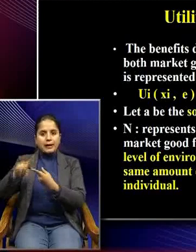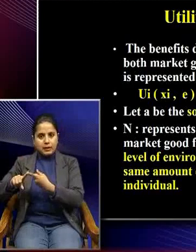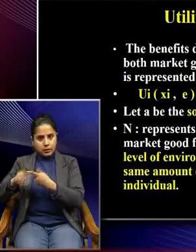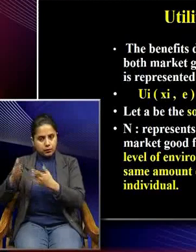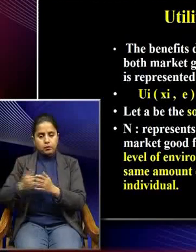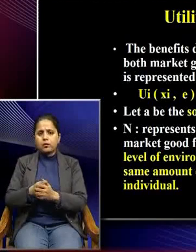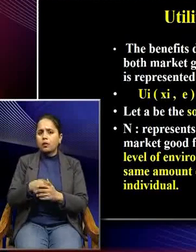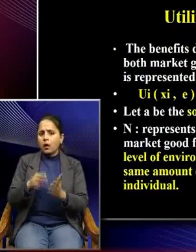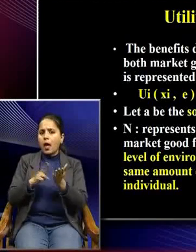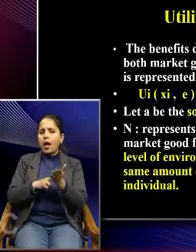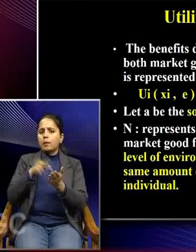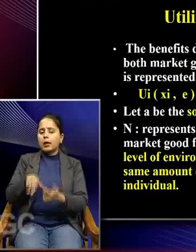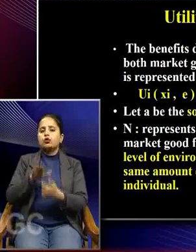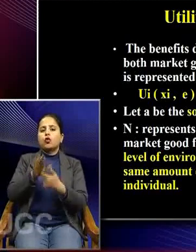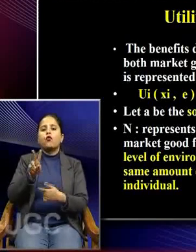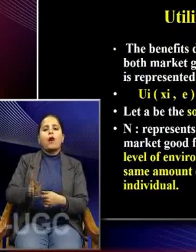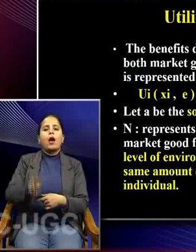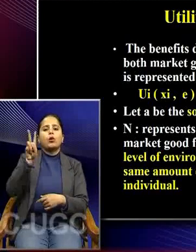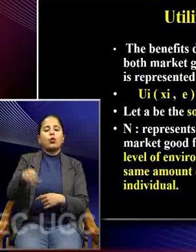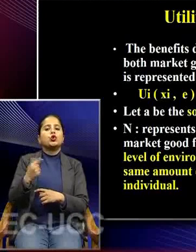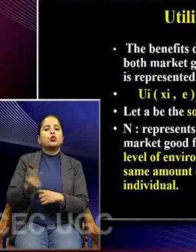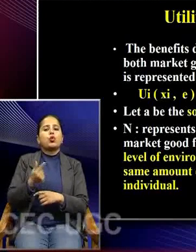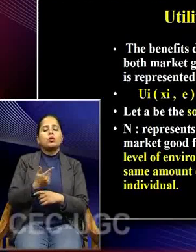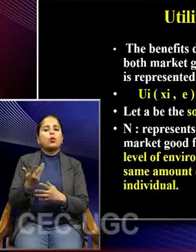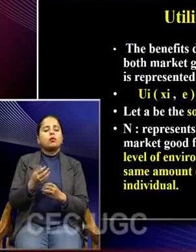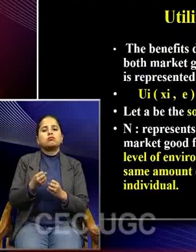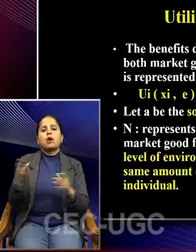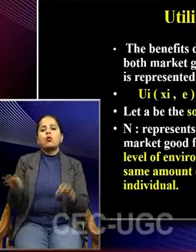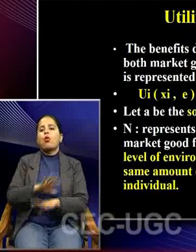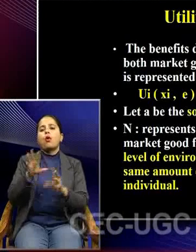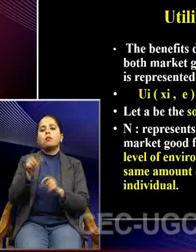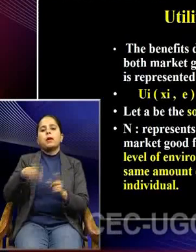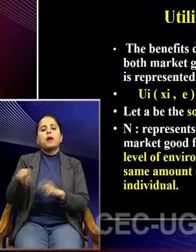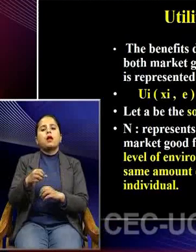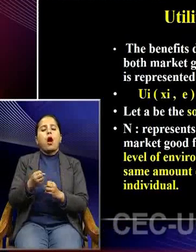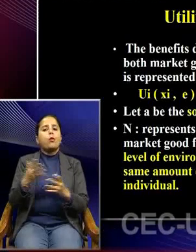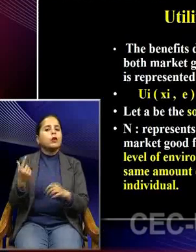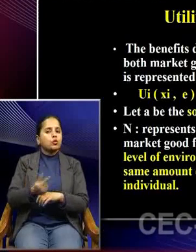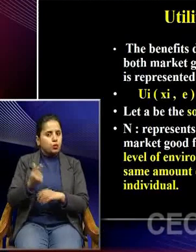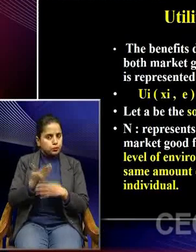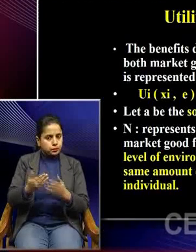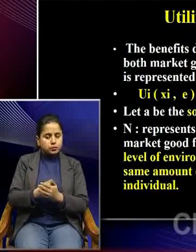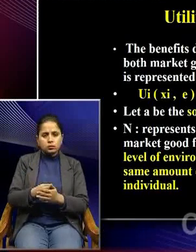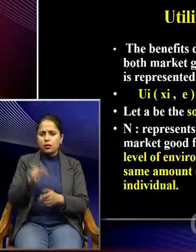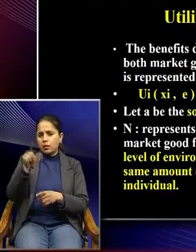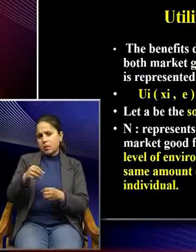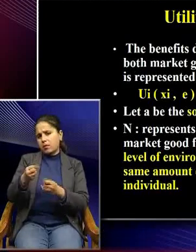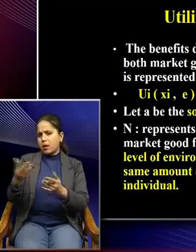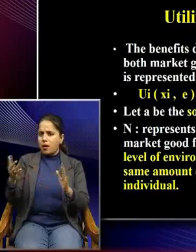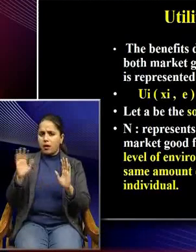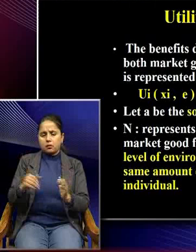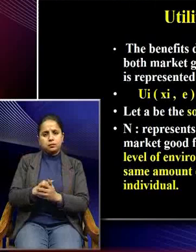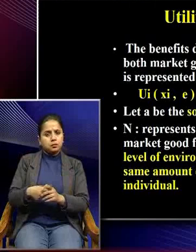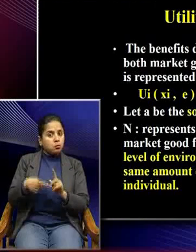let N represent the value of consumption of the whole of the market good. N individuals are there, plus